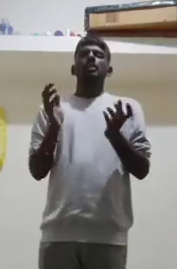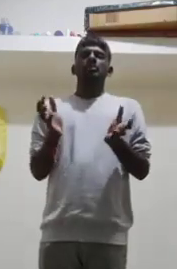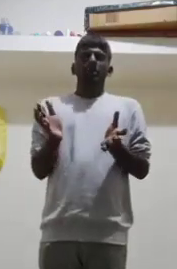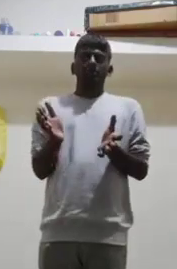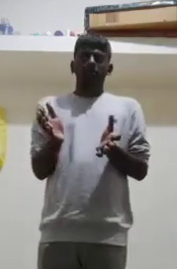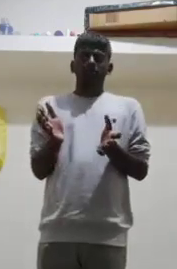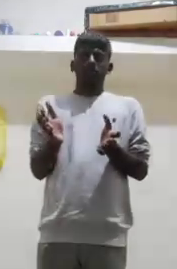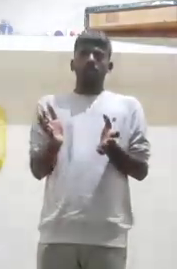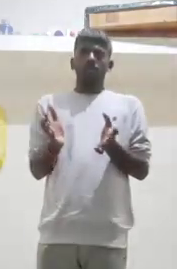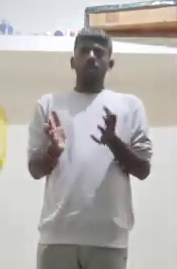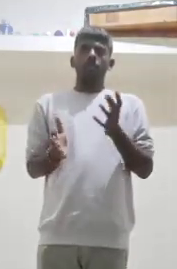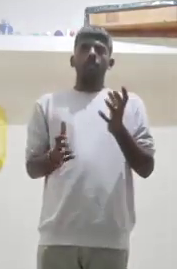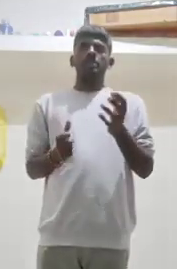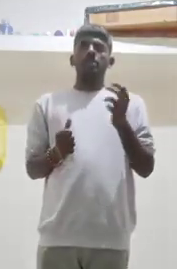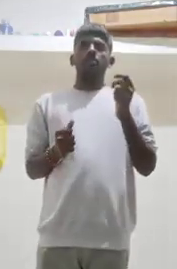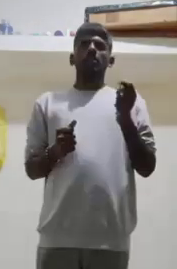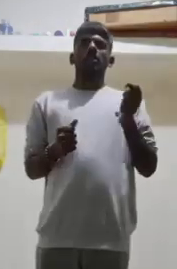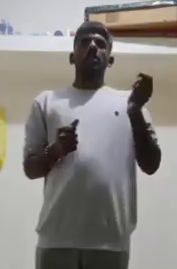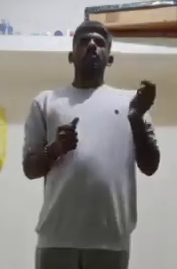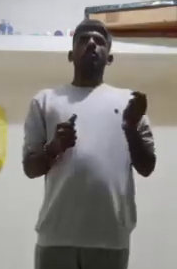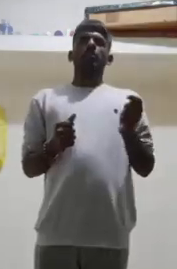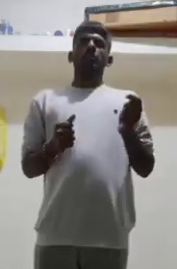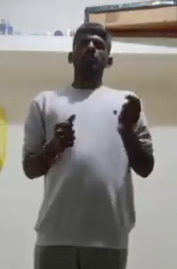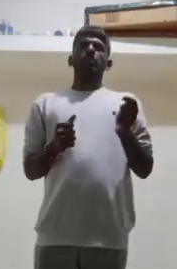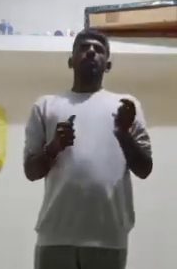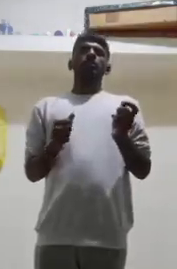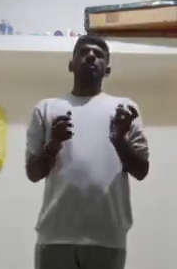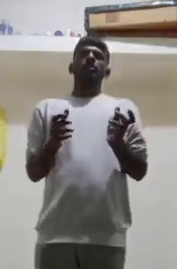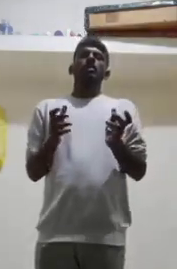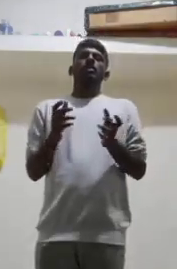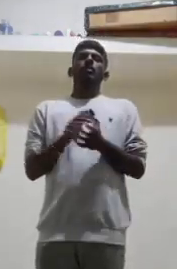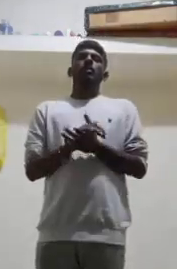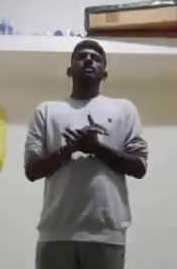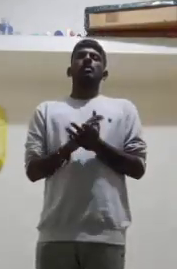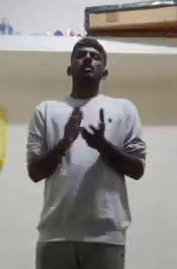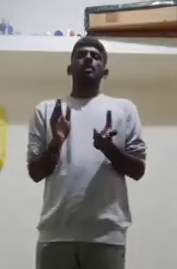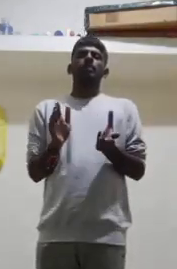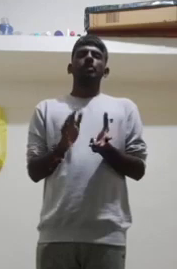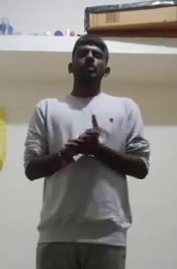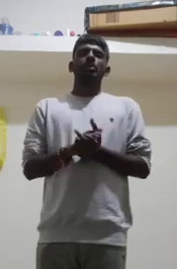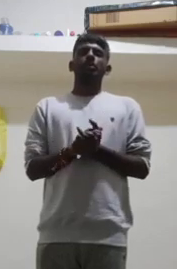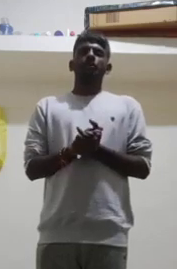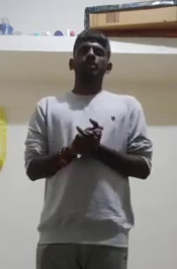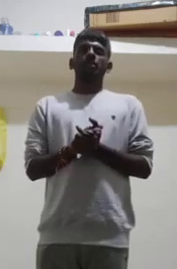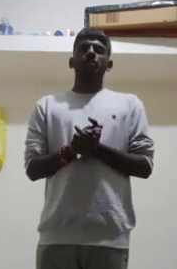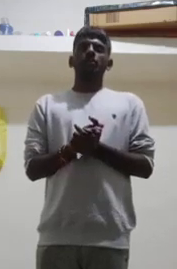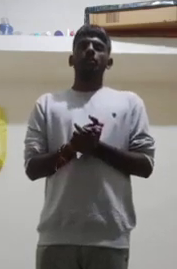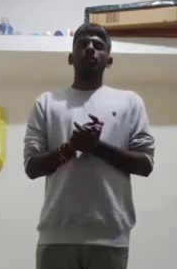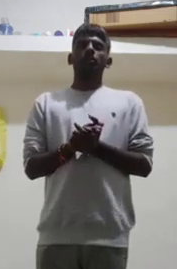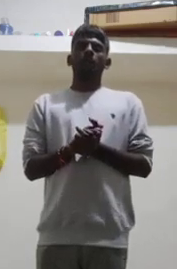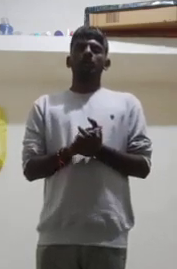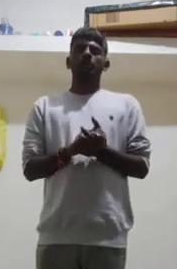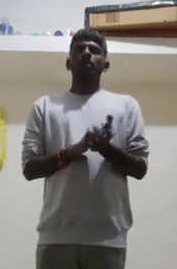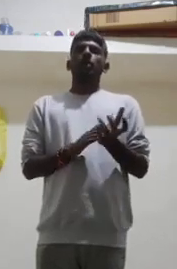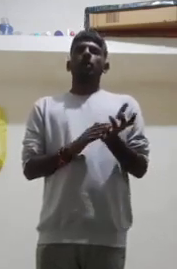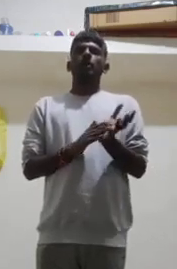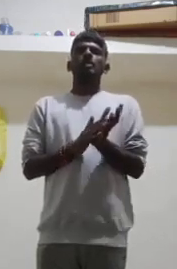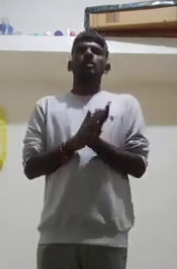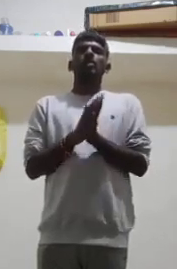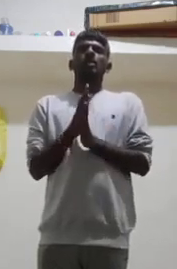main purpose of object-oriented programming? So, what's the main purpose of object-oriented programming? So,